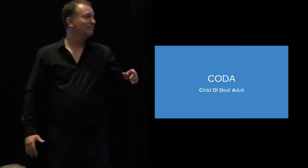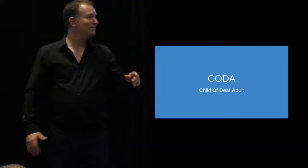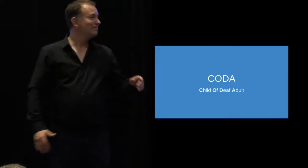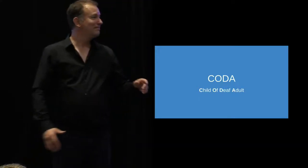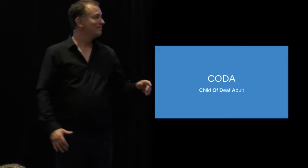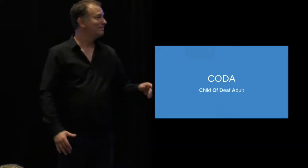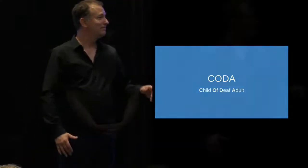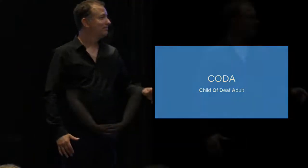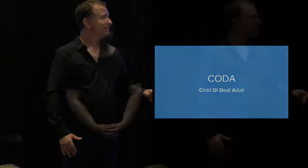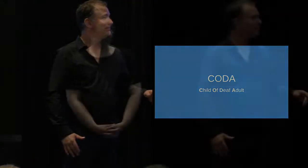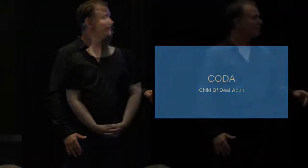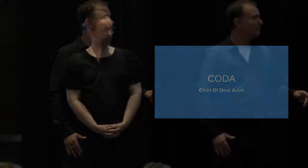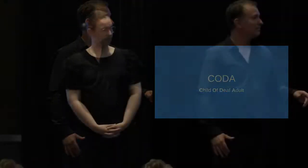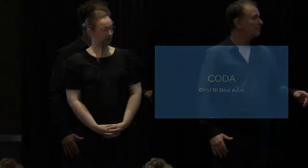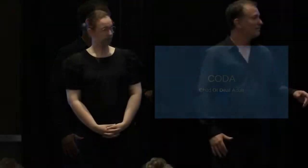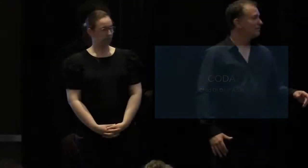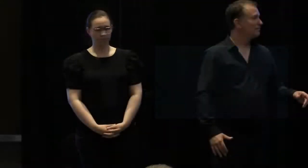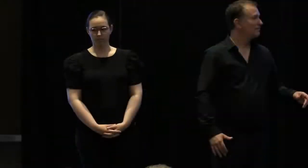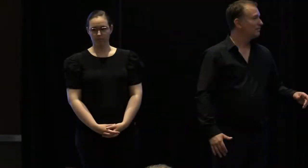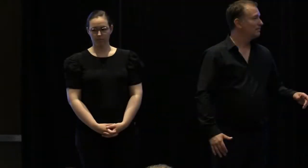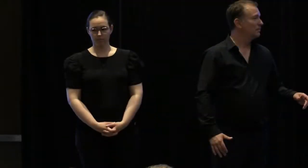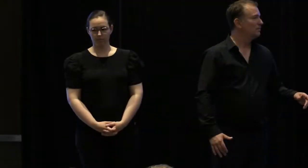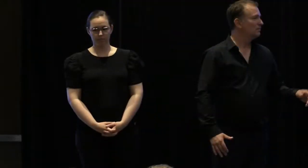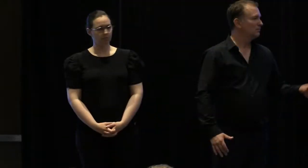I think we're good.